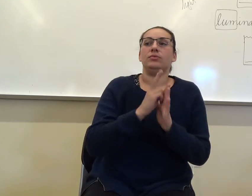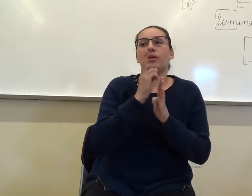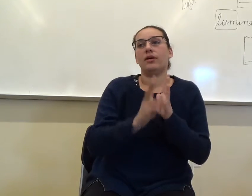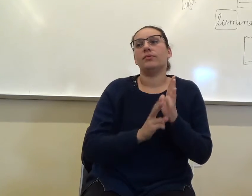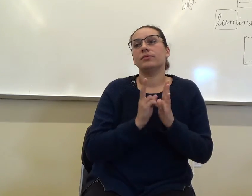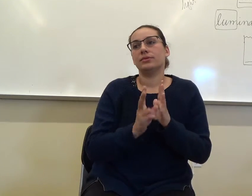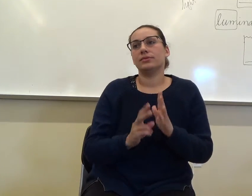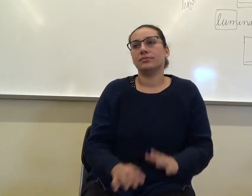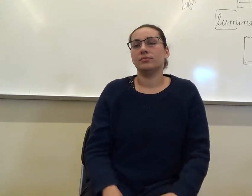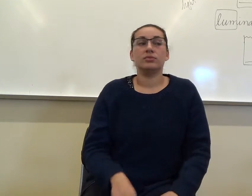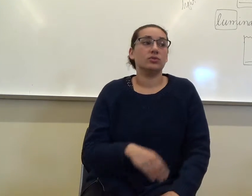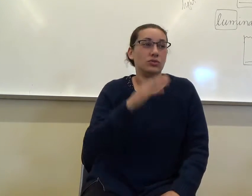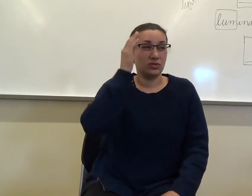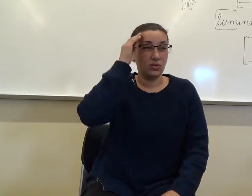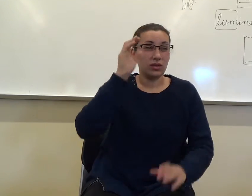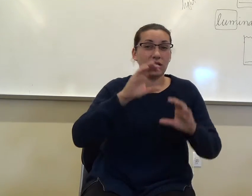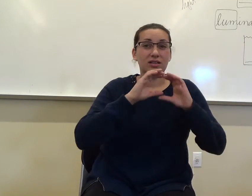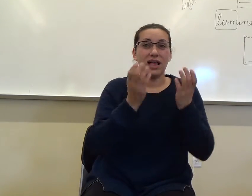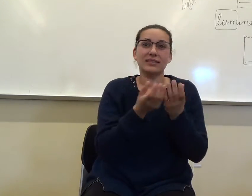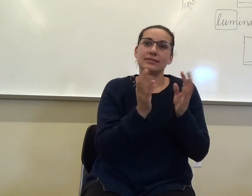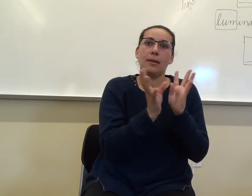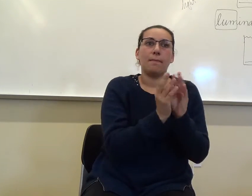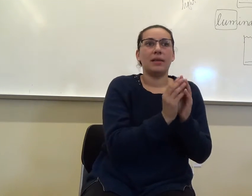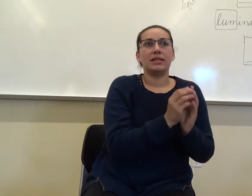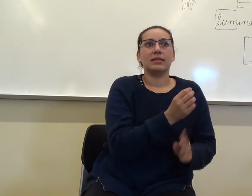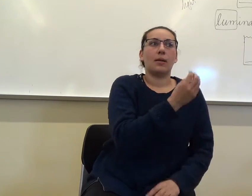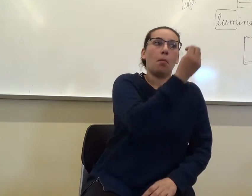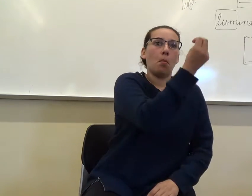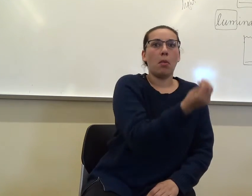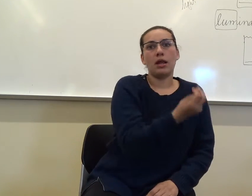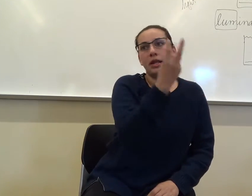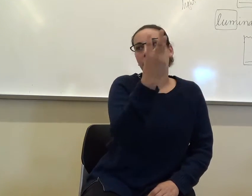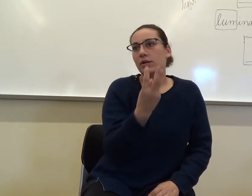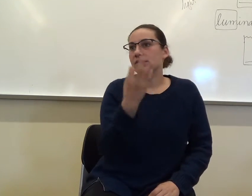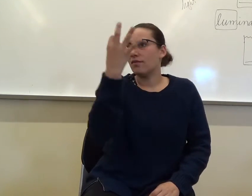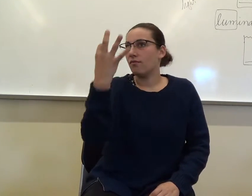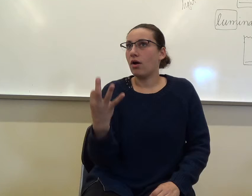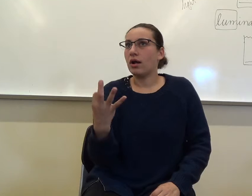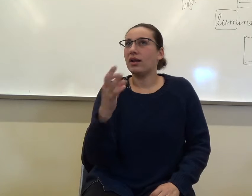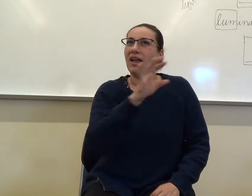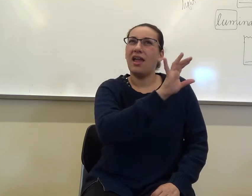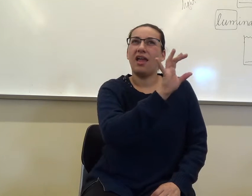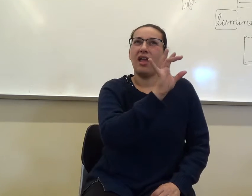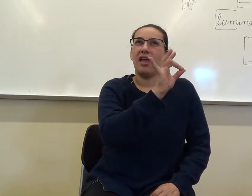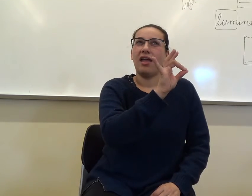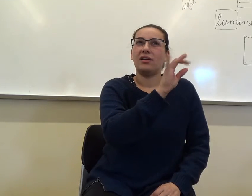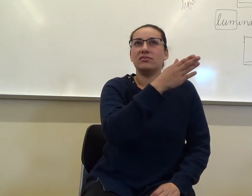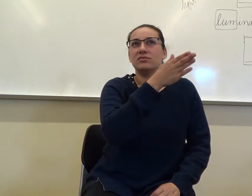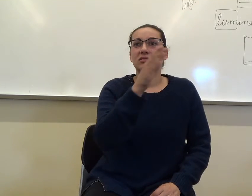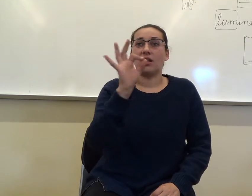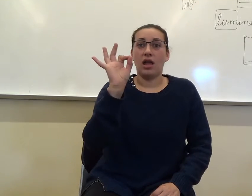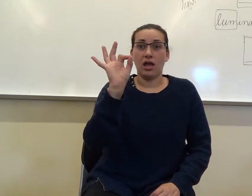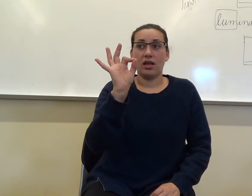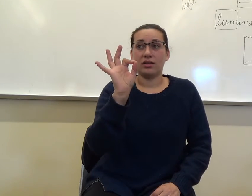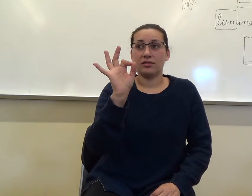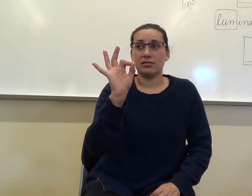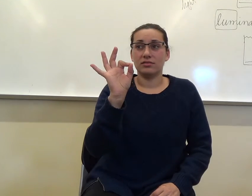here Monday, Wednesday, Friday, 8 to 9 or whatever, I think there is one that meets in here Monday, Wednesday, Friday, 8 to 9, or maybe that's Tuesday,